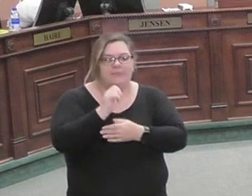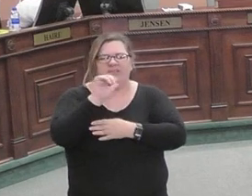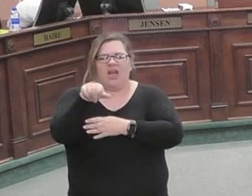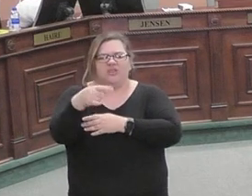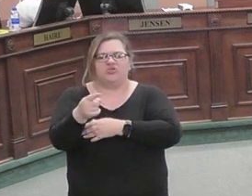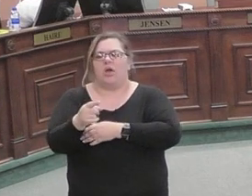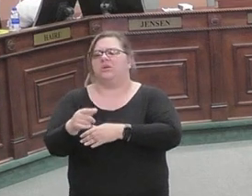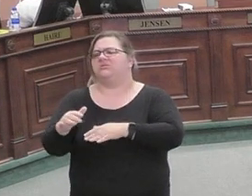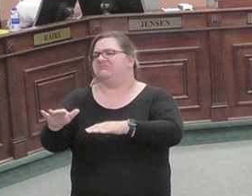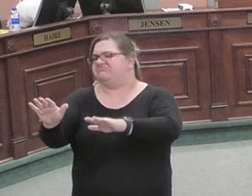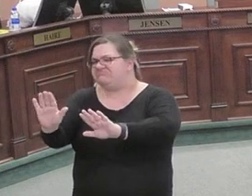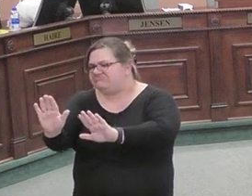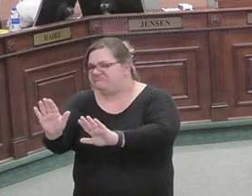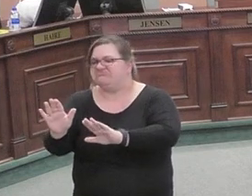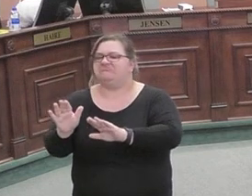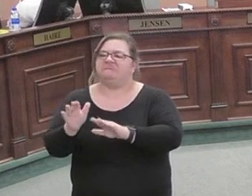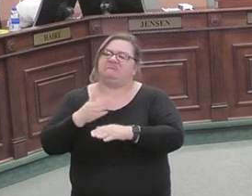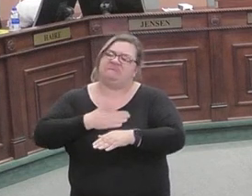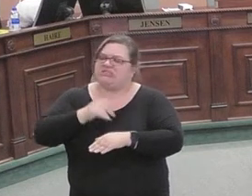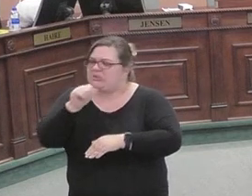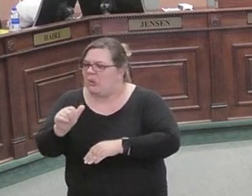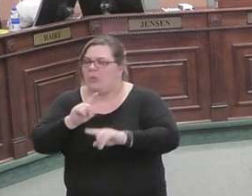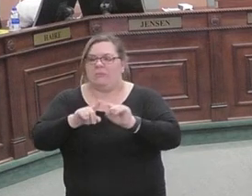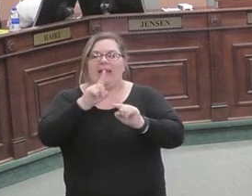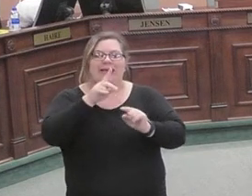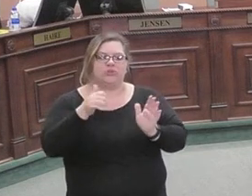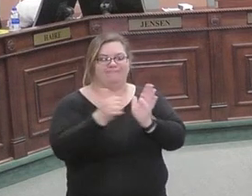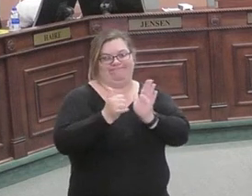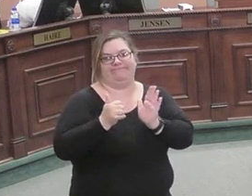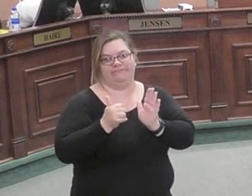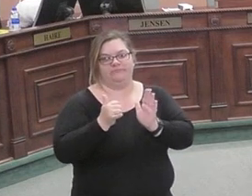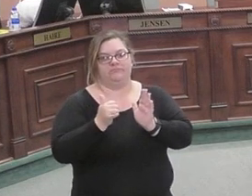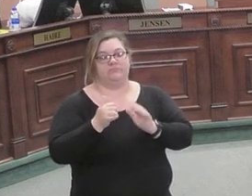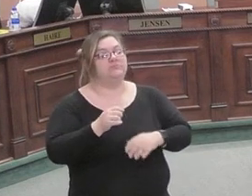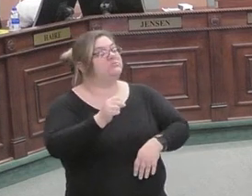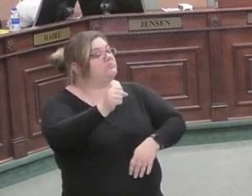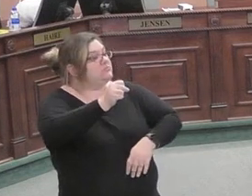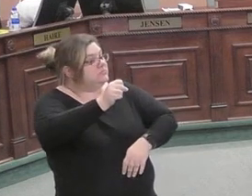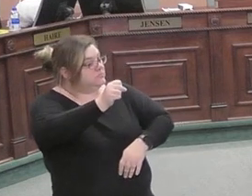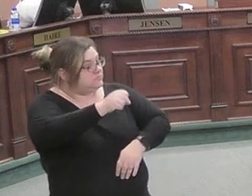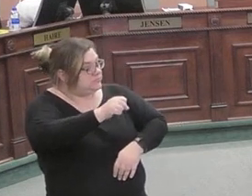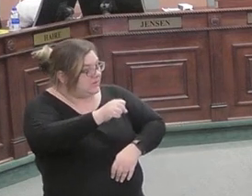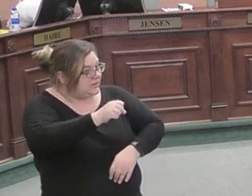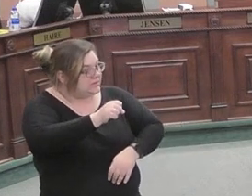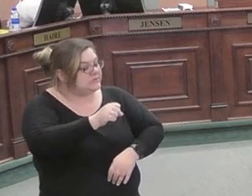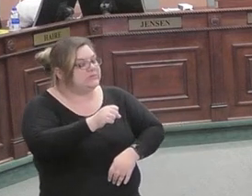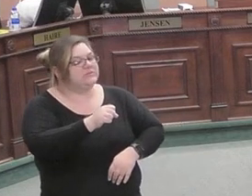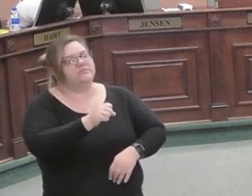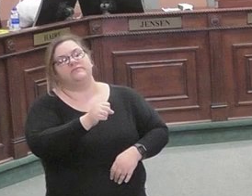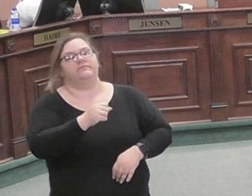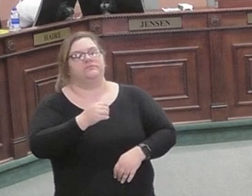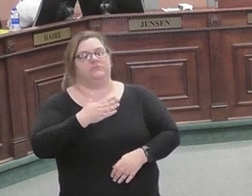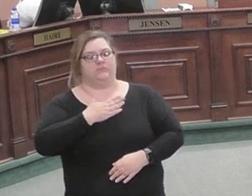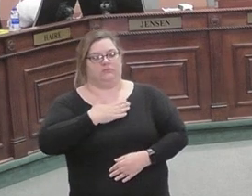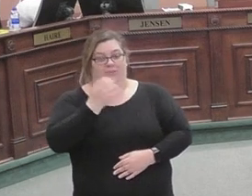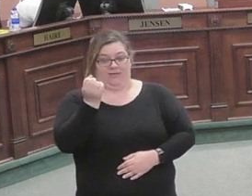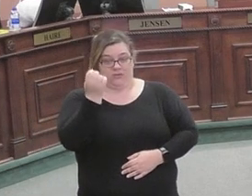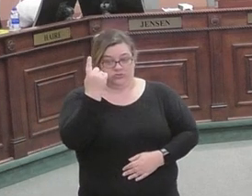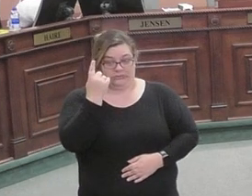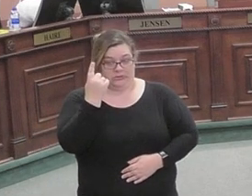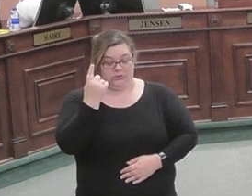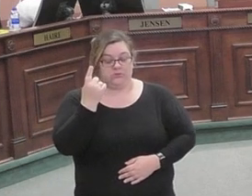but forbids social gatherings? Yes, sir, Mr. Devane. So from what I understand, there